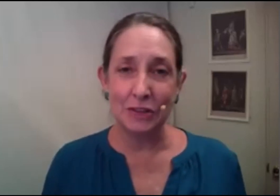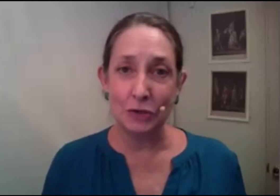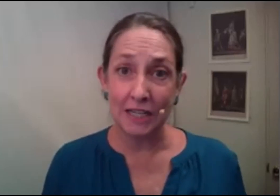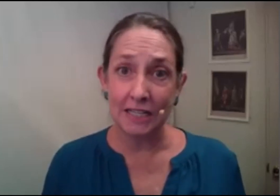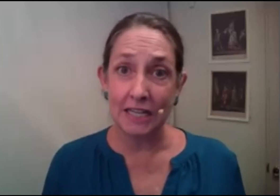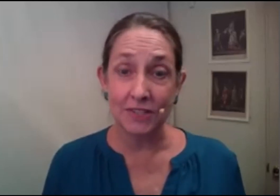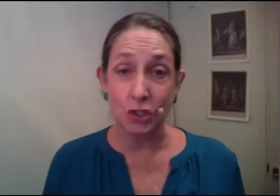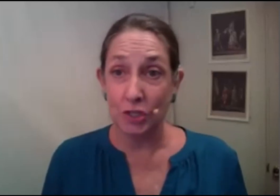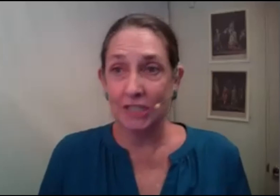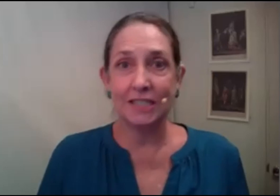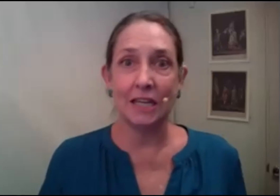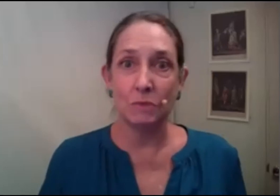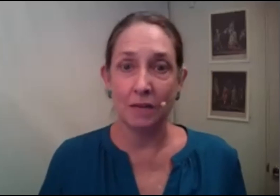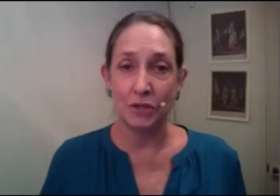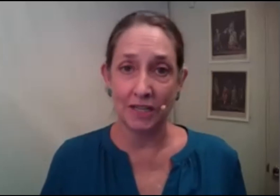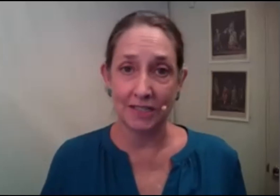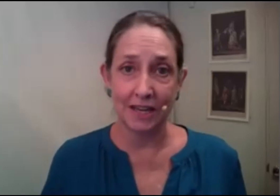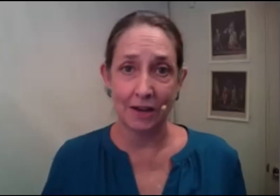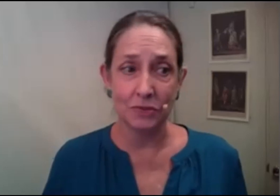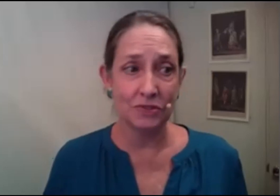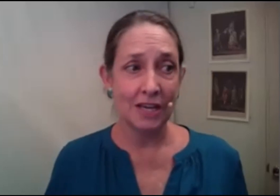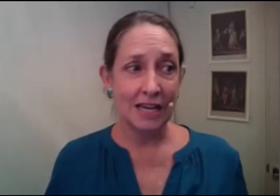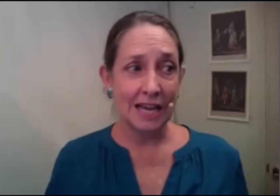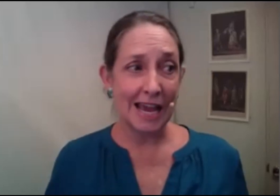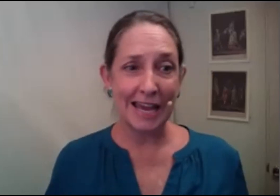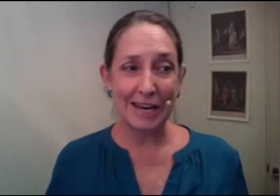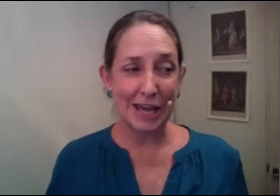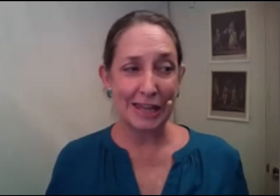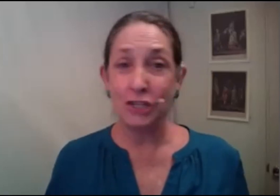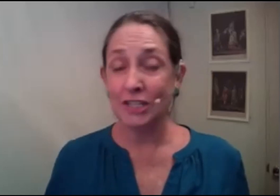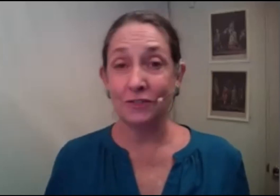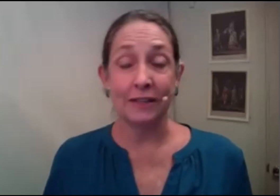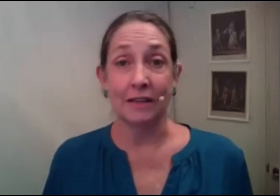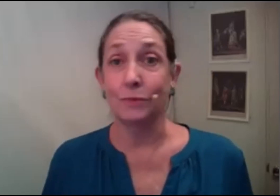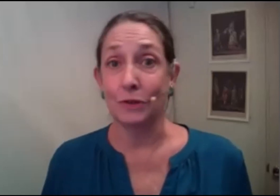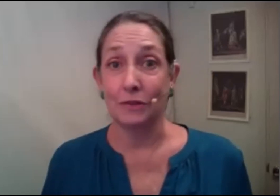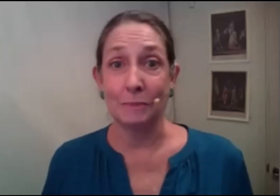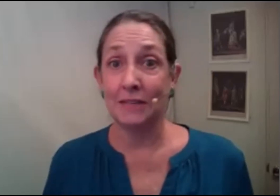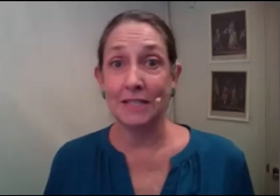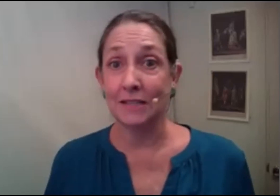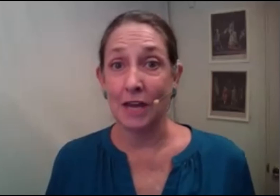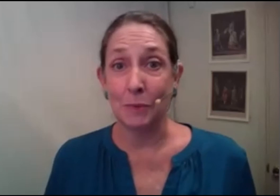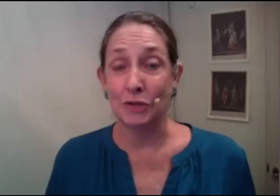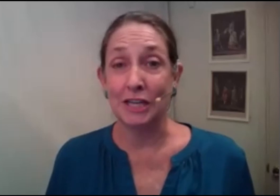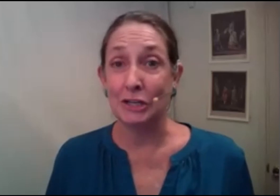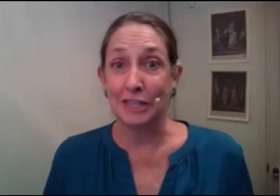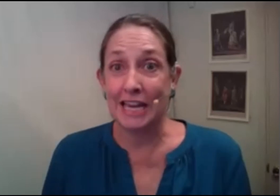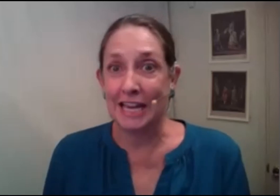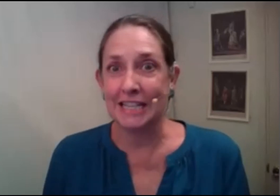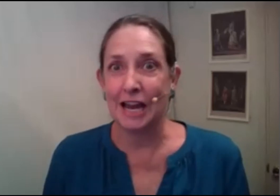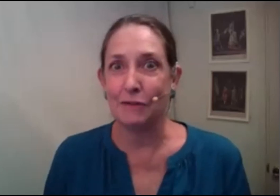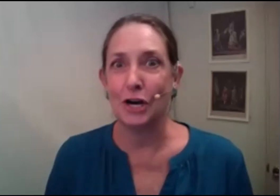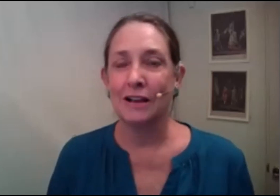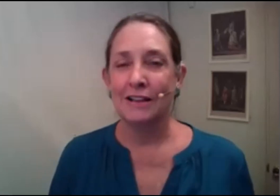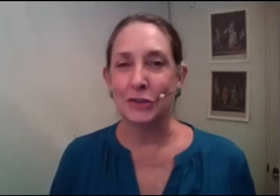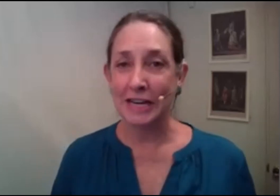late 18th, early 19th century, just the same time period as the house. And they just fell in love with her. The minute they saw that portrait, they knew that they had